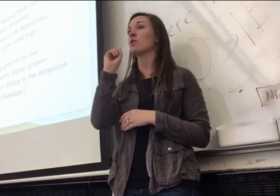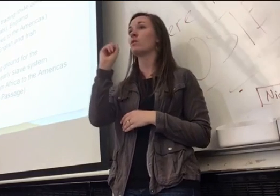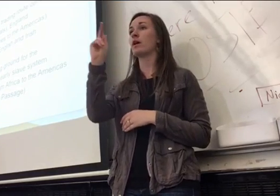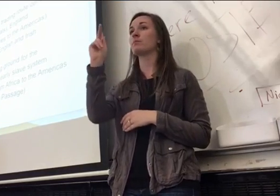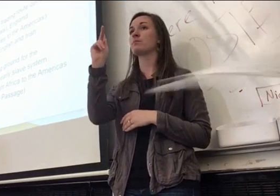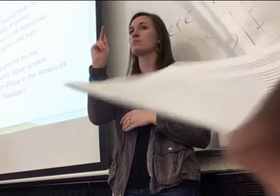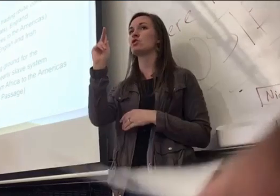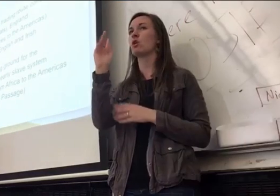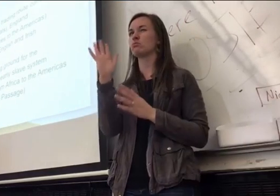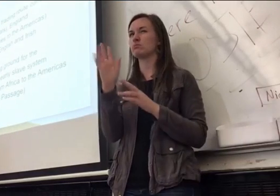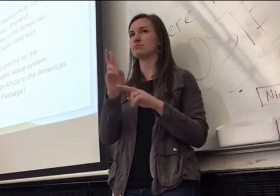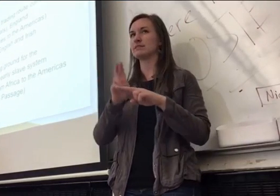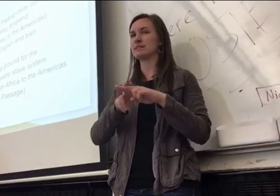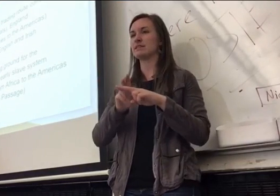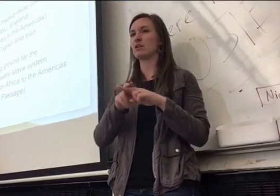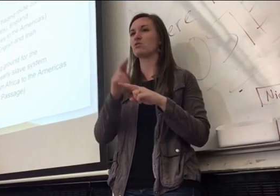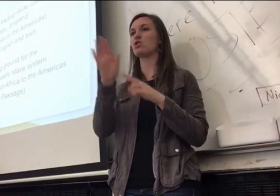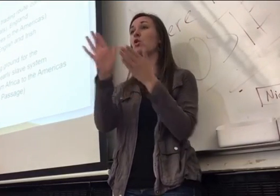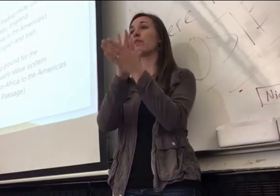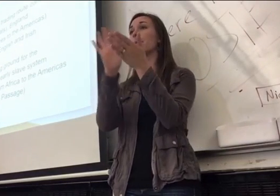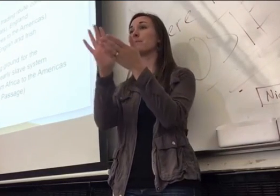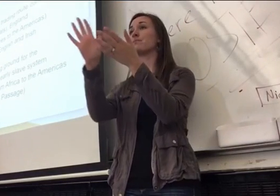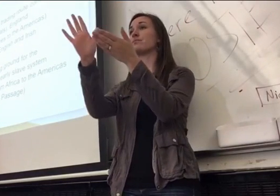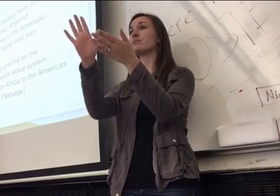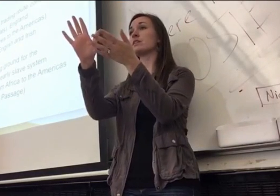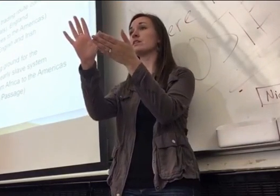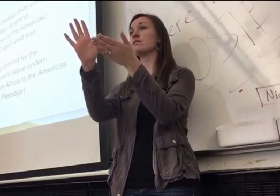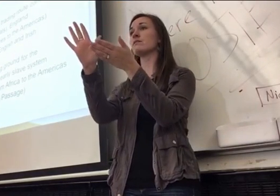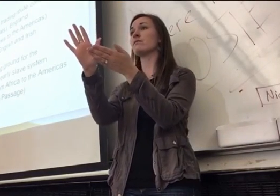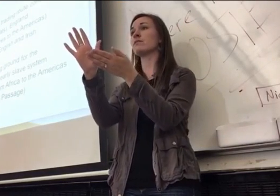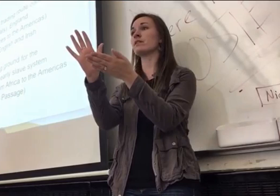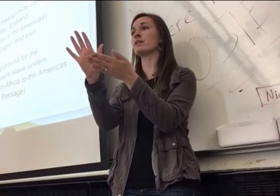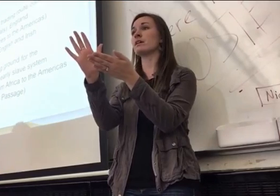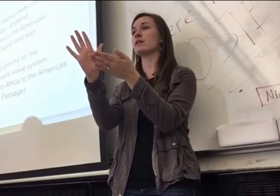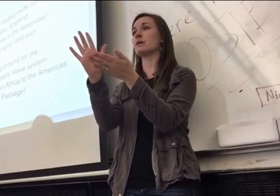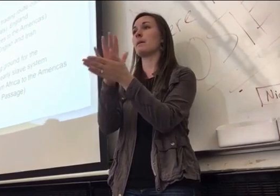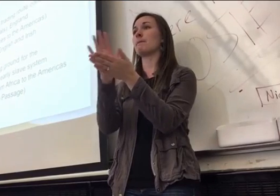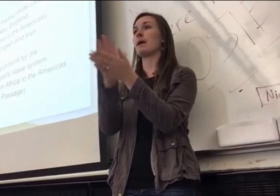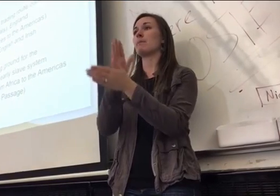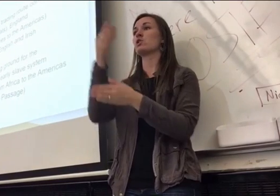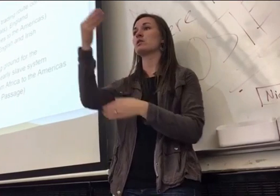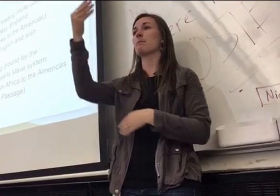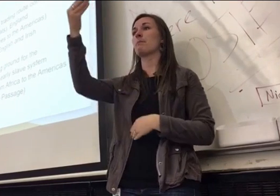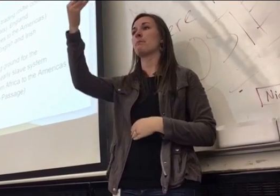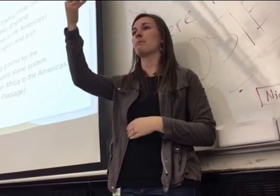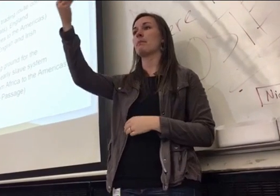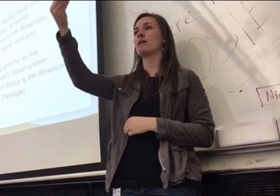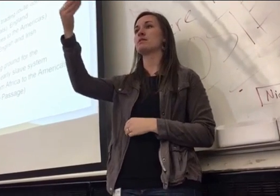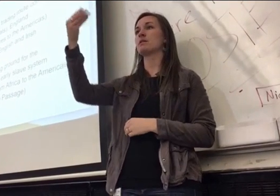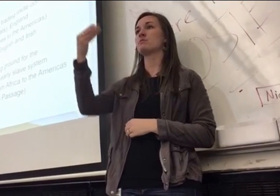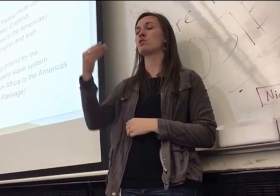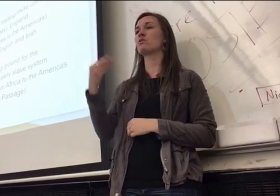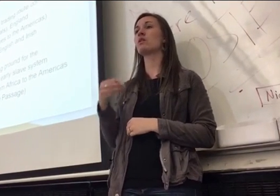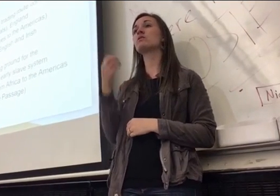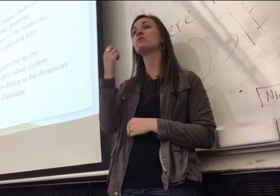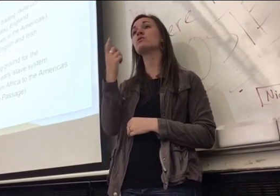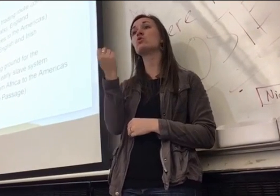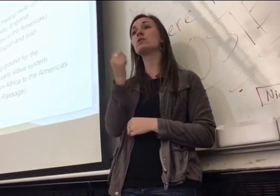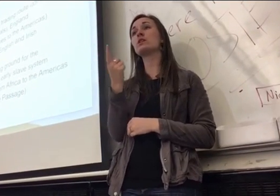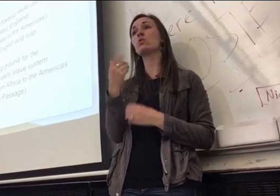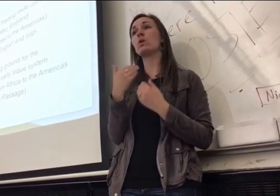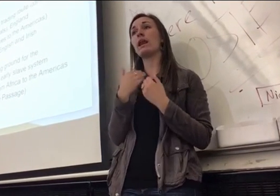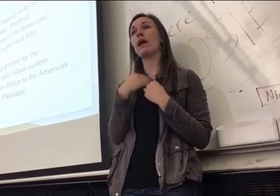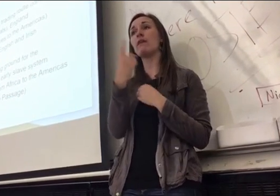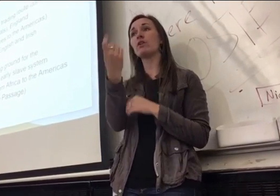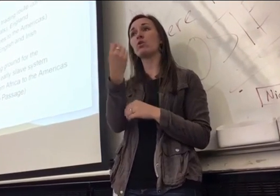Hey, sit down. So pass these to the front. While I'm collecting these, does anybody have any additional questions about what life